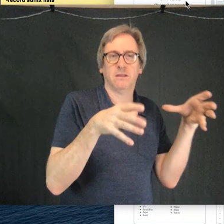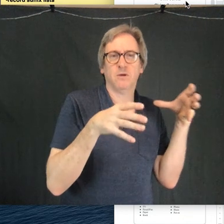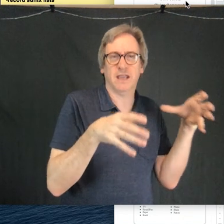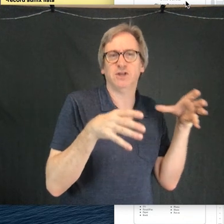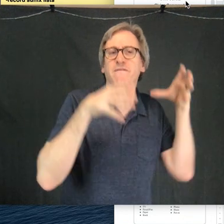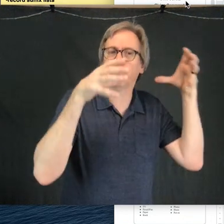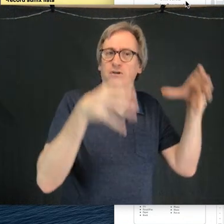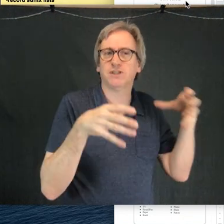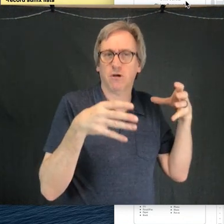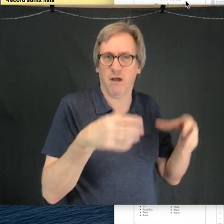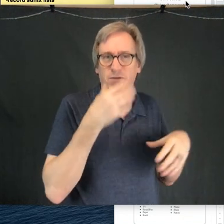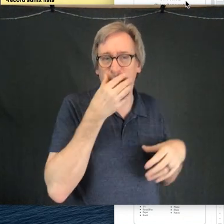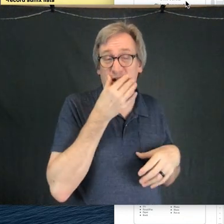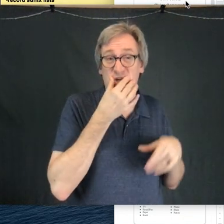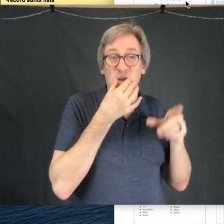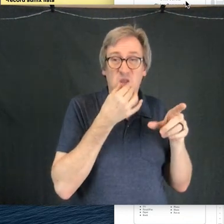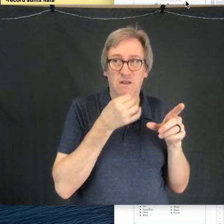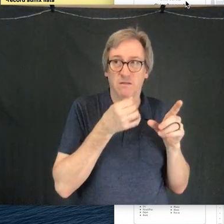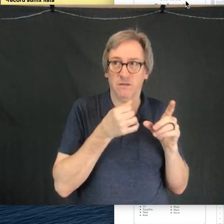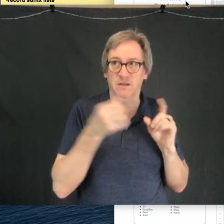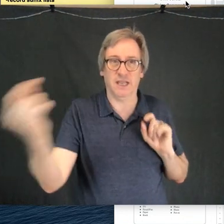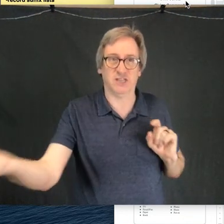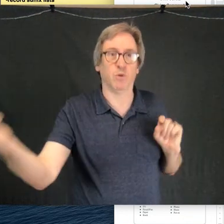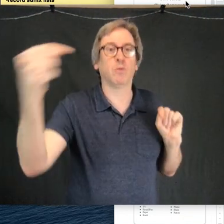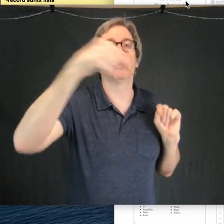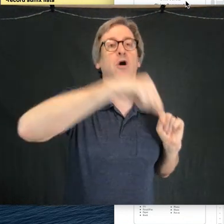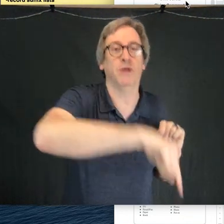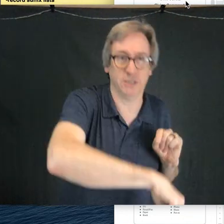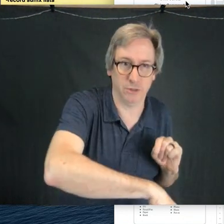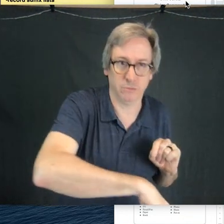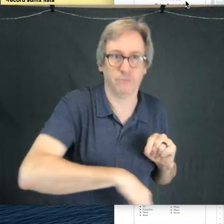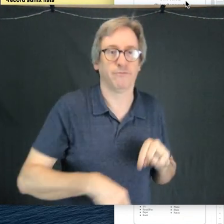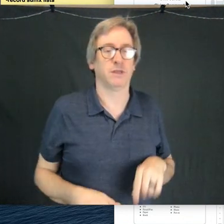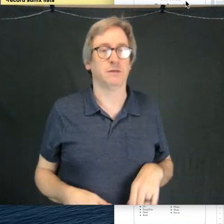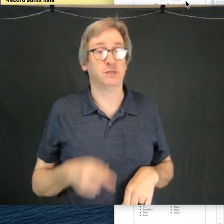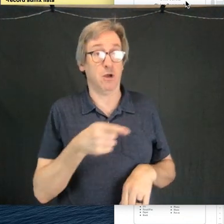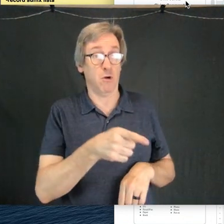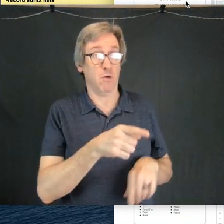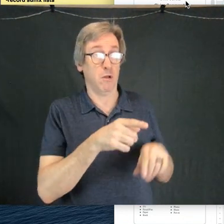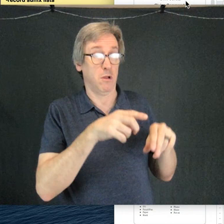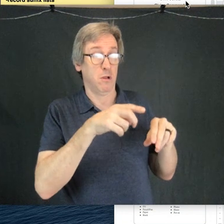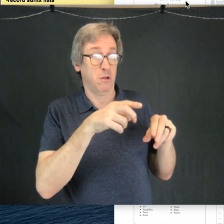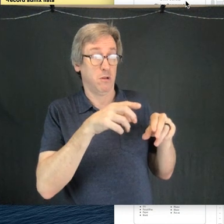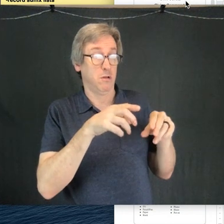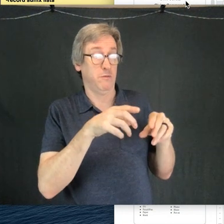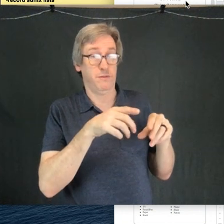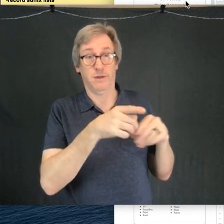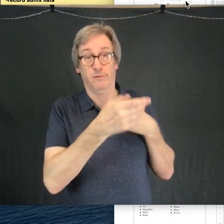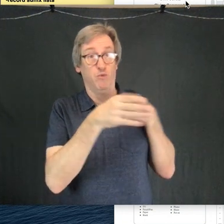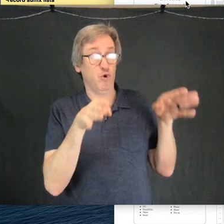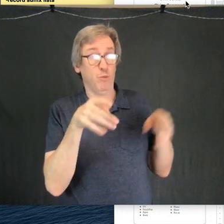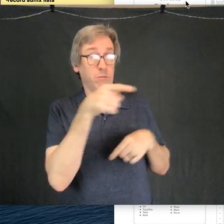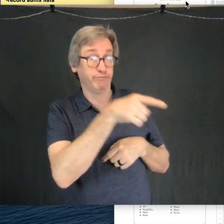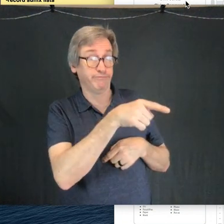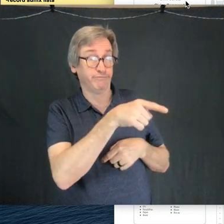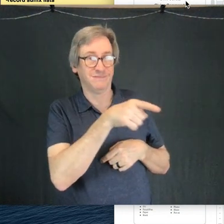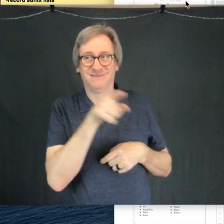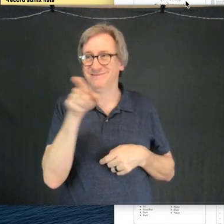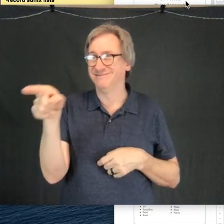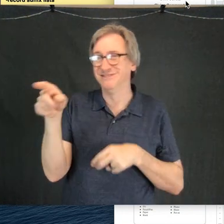talk about the location first often because it's where we're going to. So the